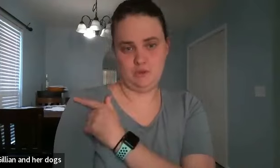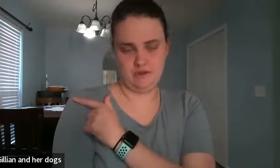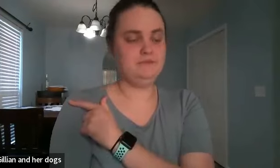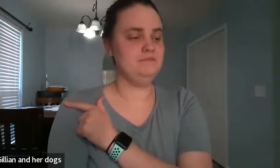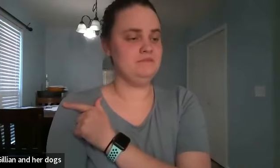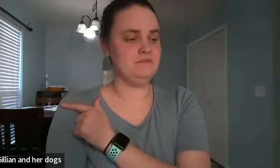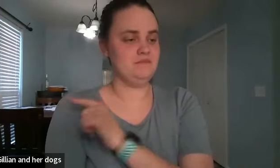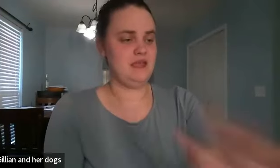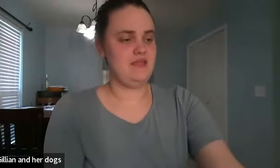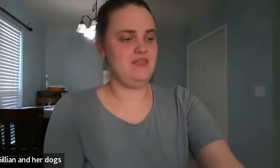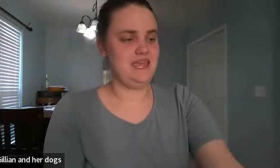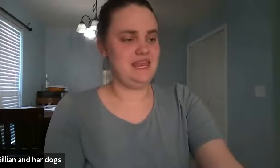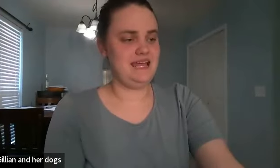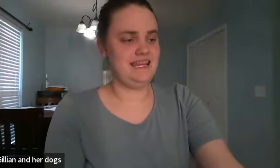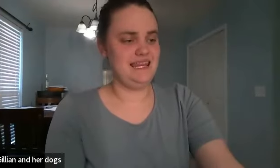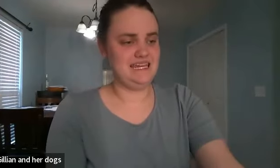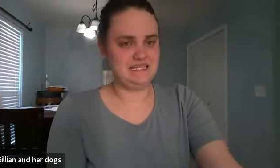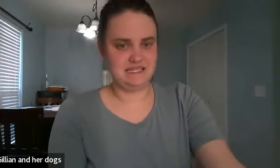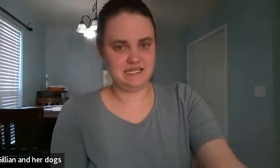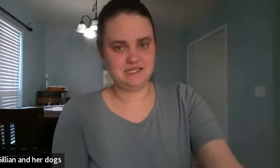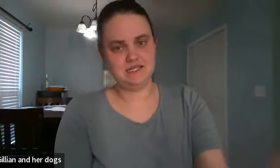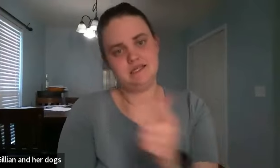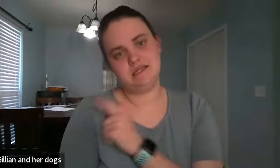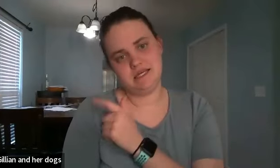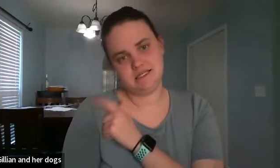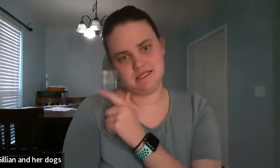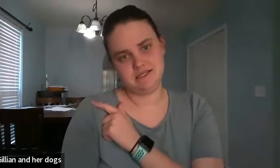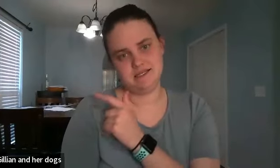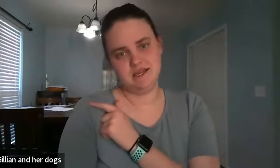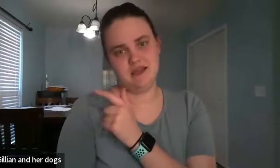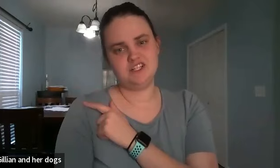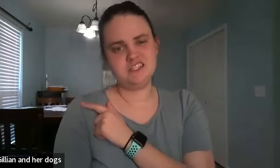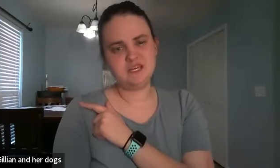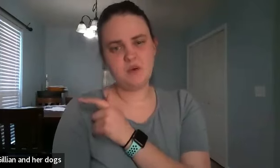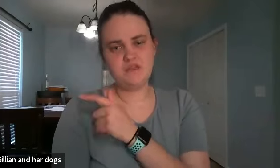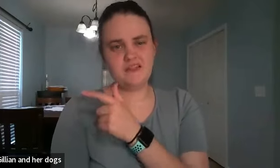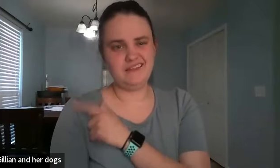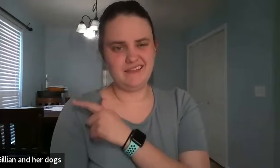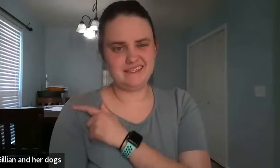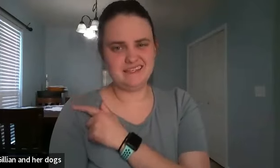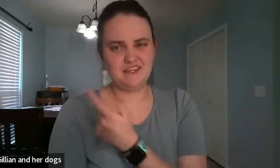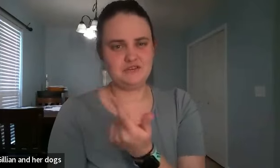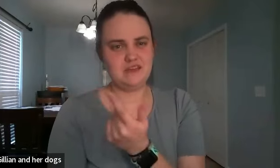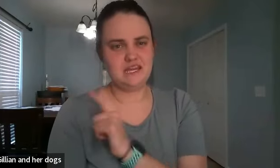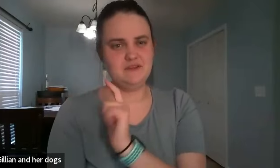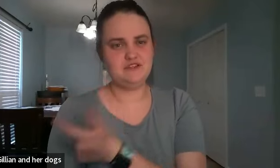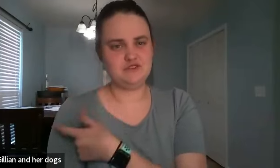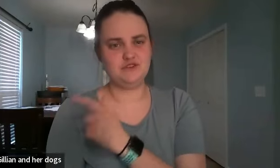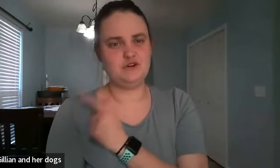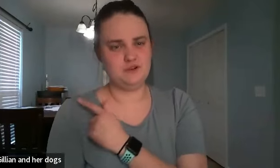loyal. And then lazy, lazy. Just think about with like lazy, like you can't even do the circle motion.